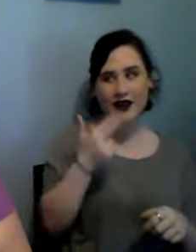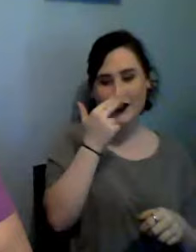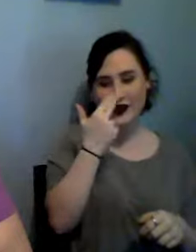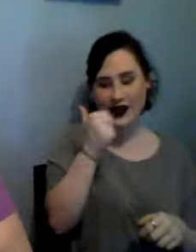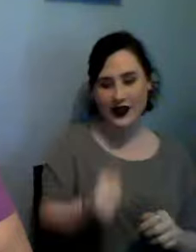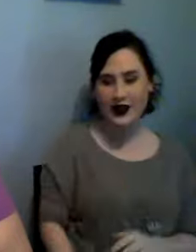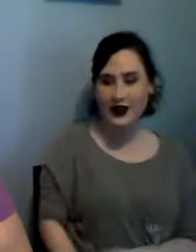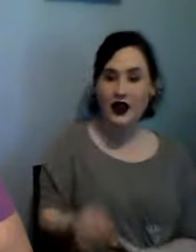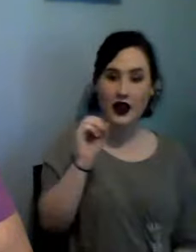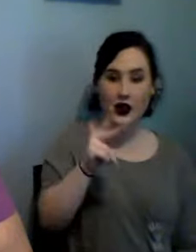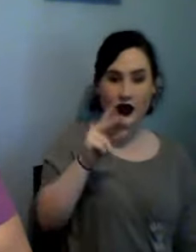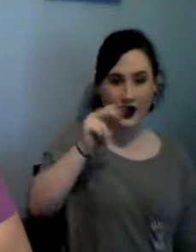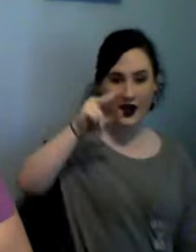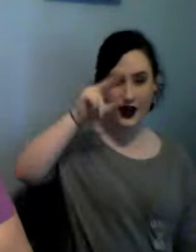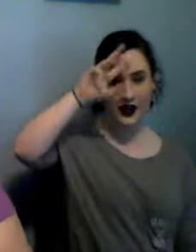um